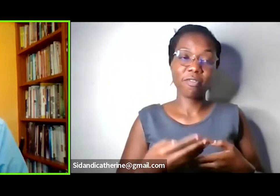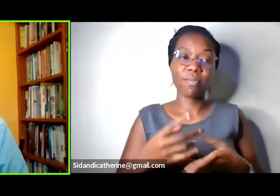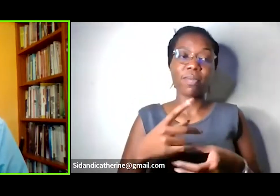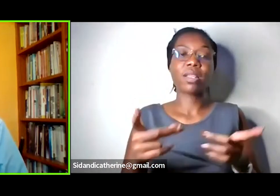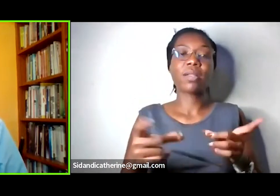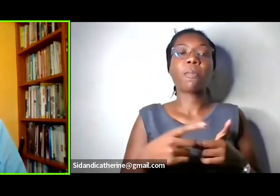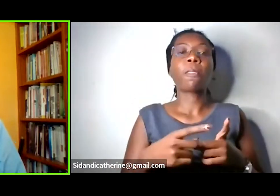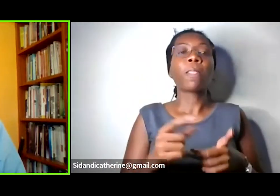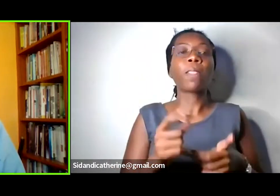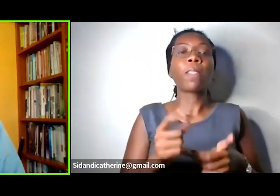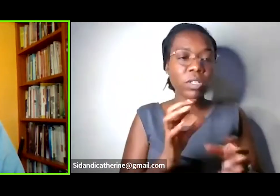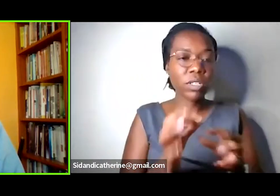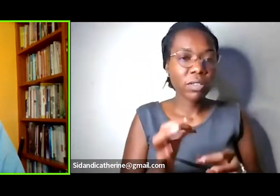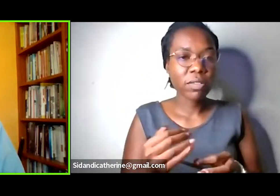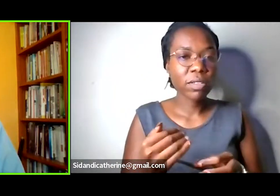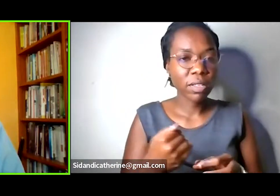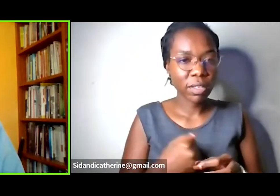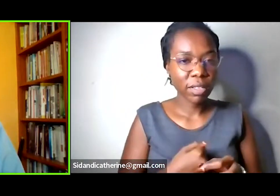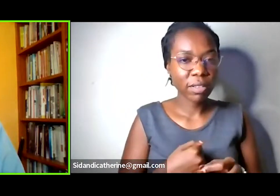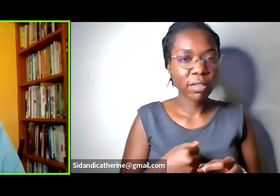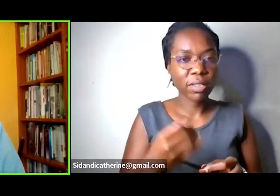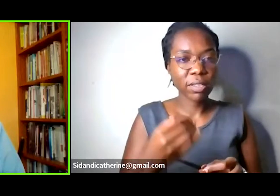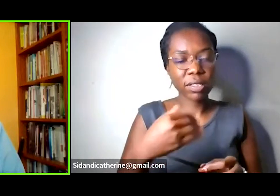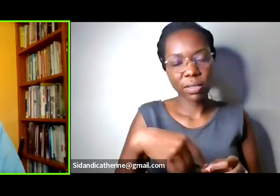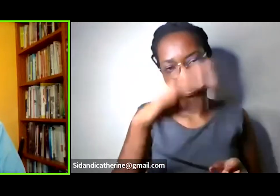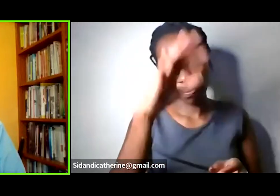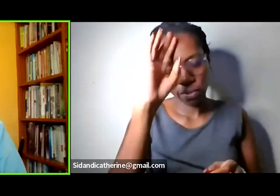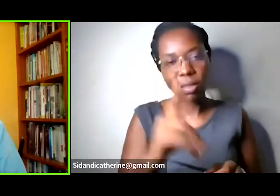Okay. I'm not so sure if